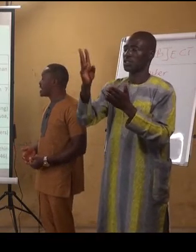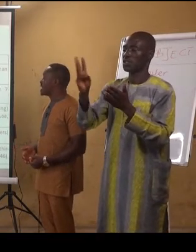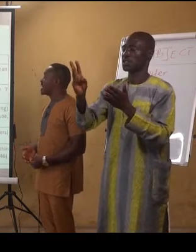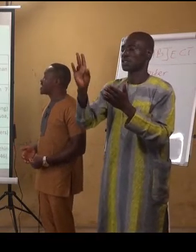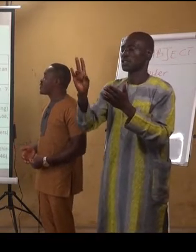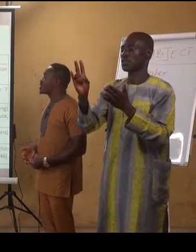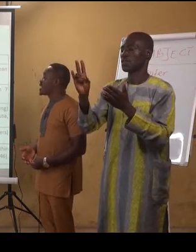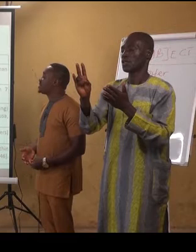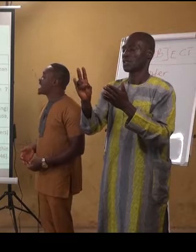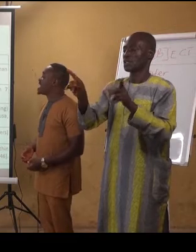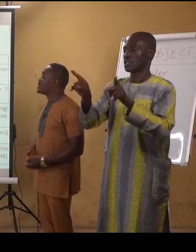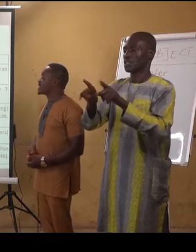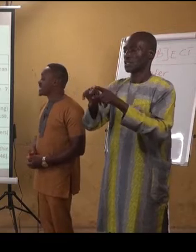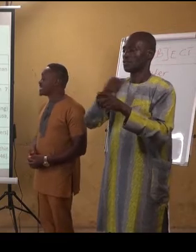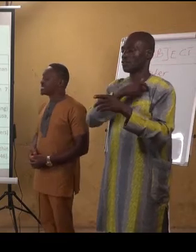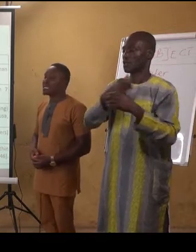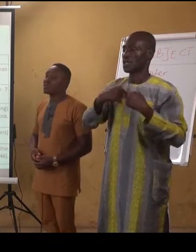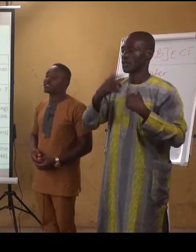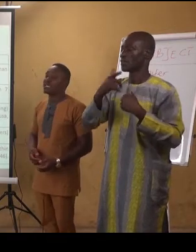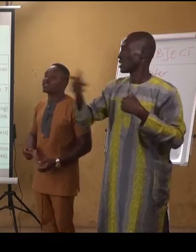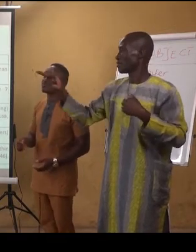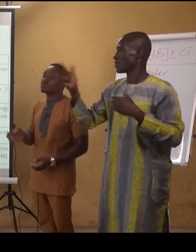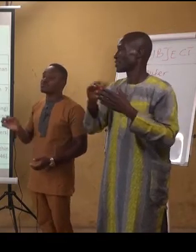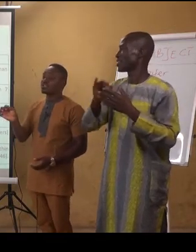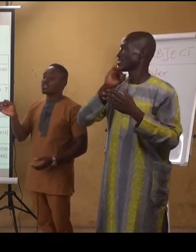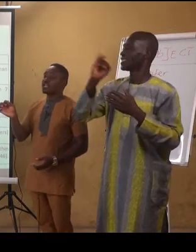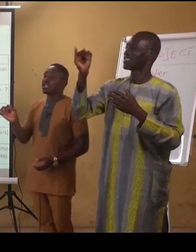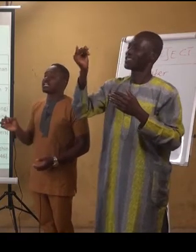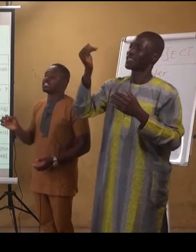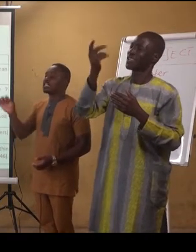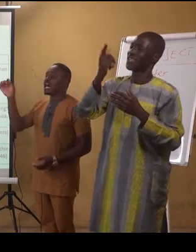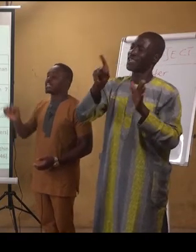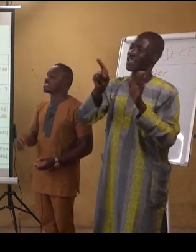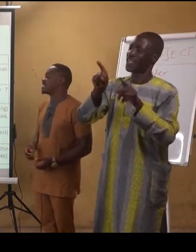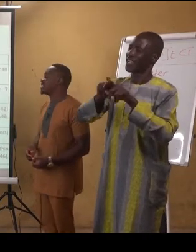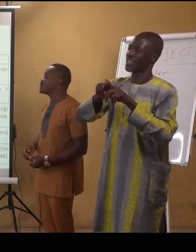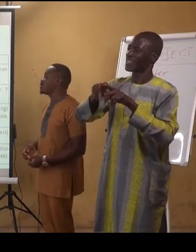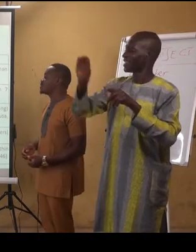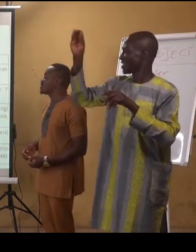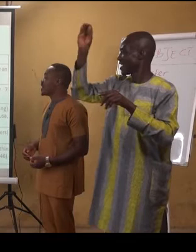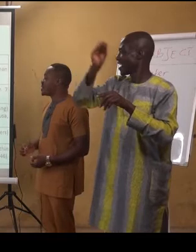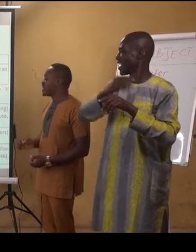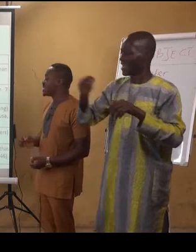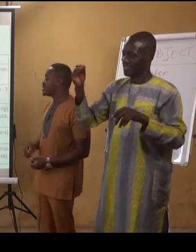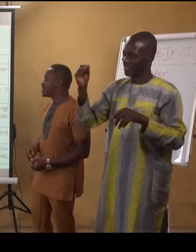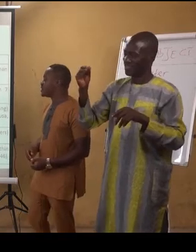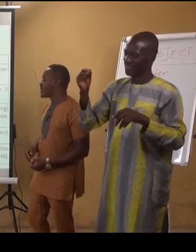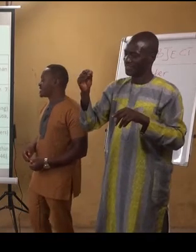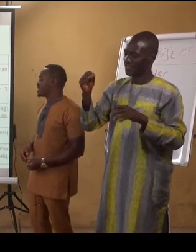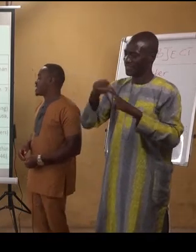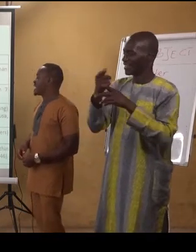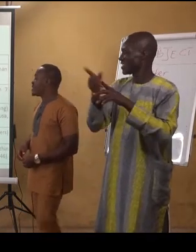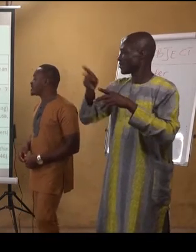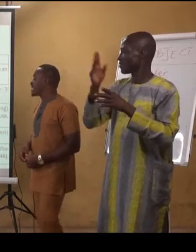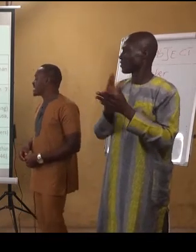32,767. Likewise, we have the ampersand. The ampersand is almost like the ant sign we use, but in a different